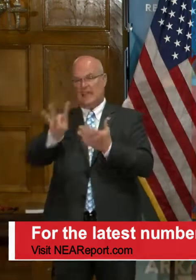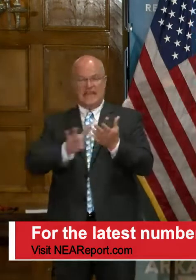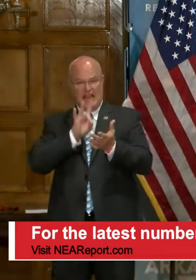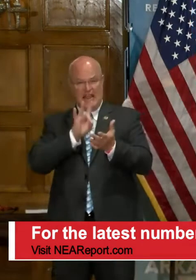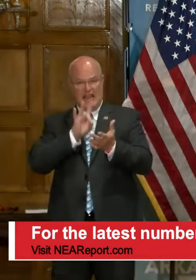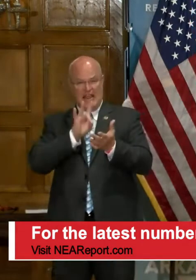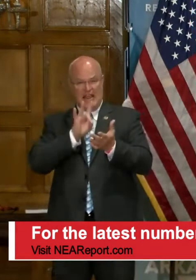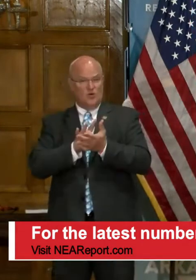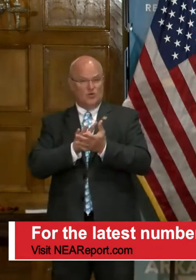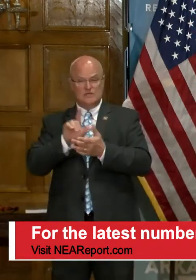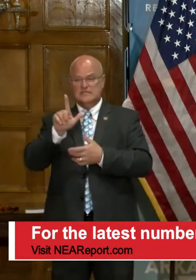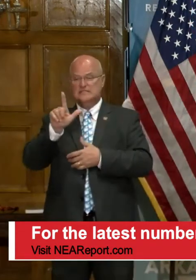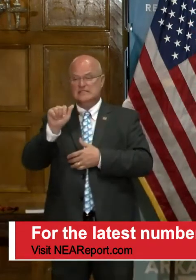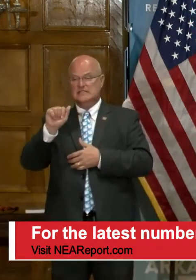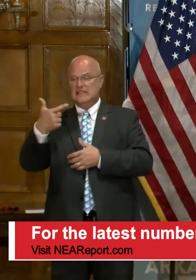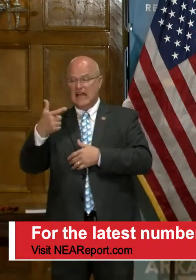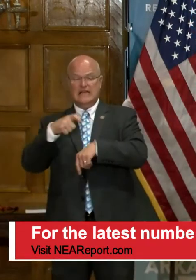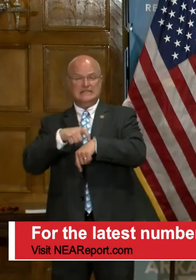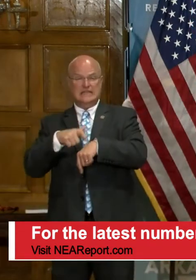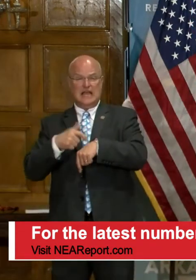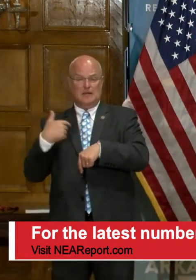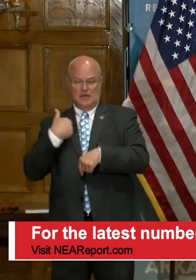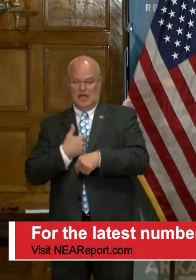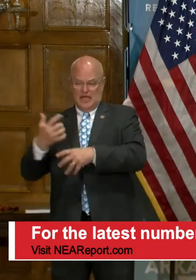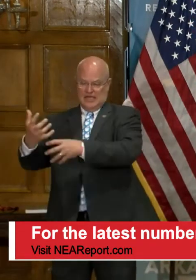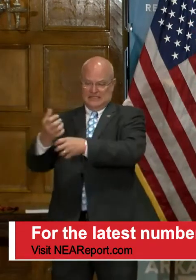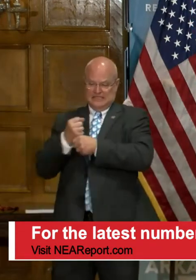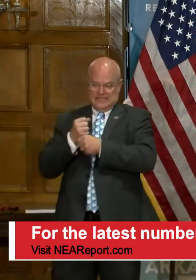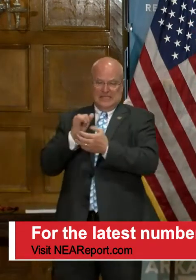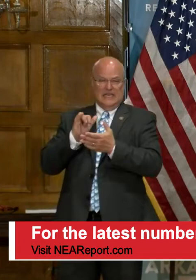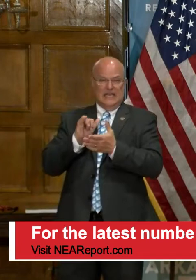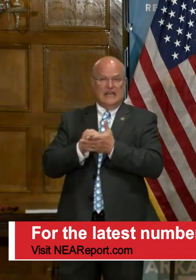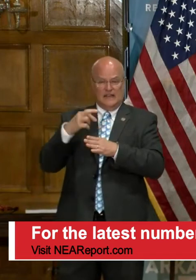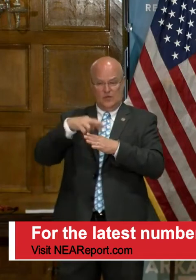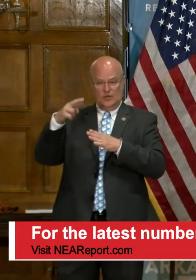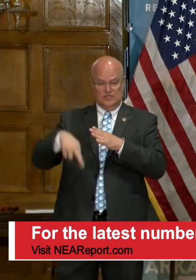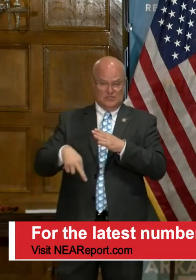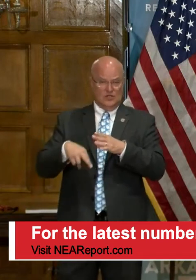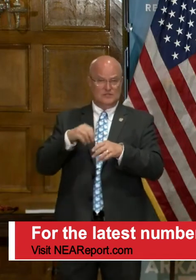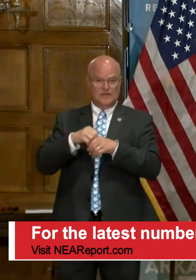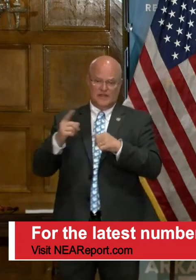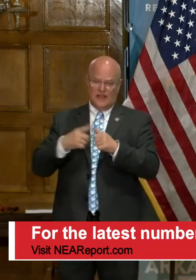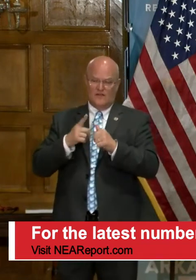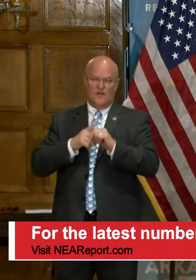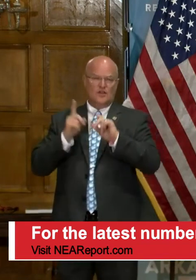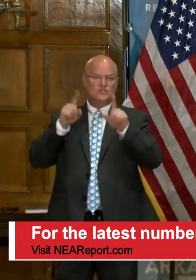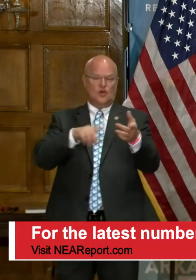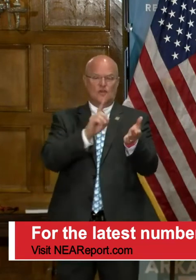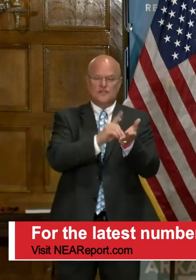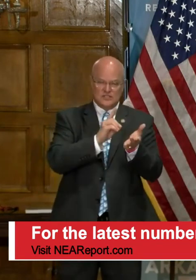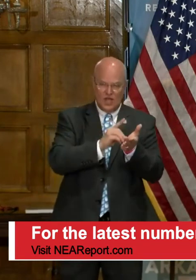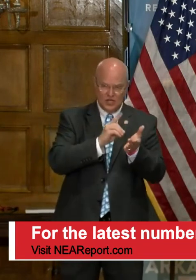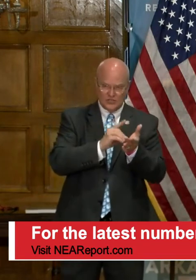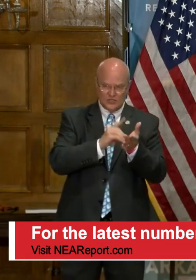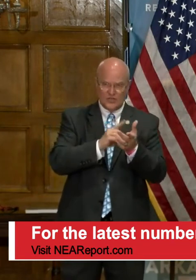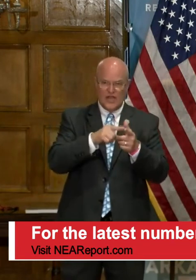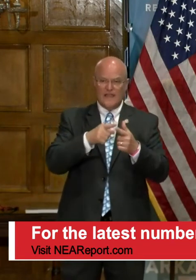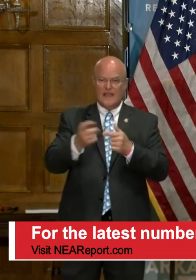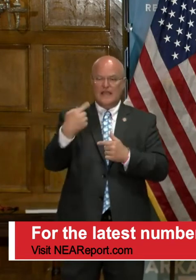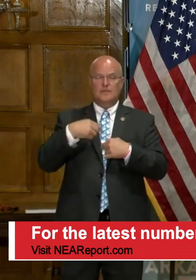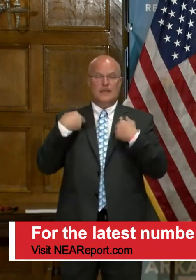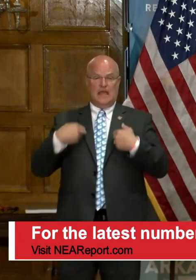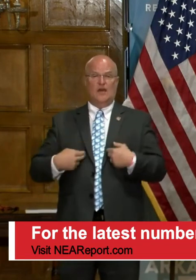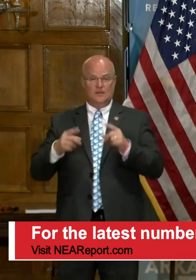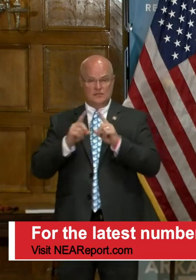hours lag time in us getting the results in. They first go to the doctor and then they will come to the